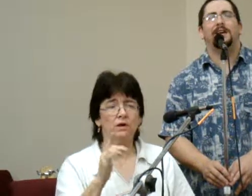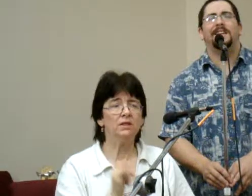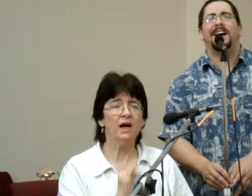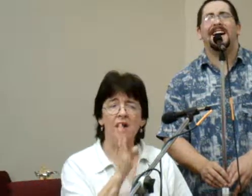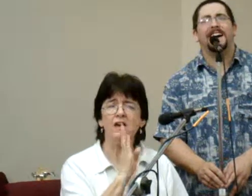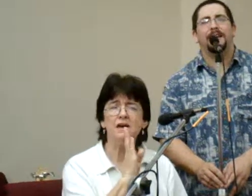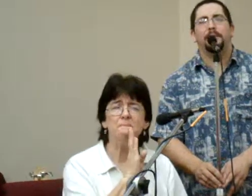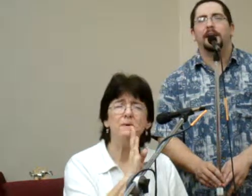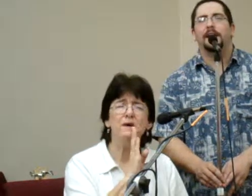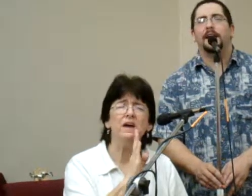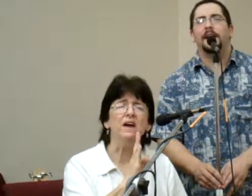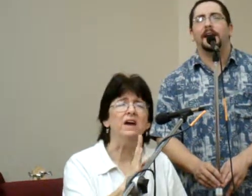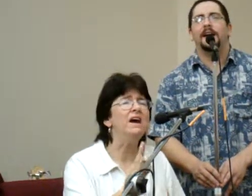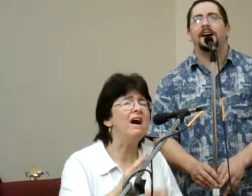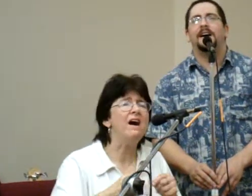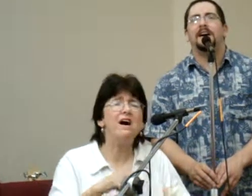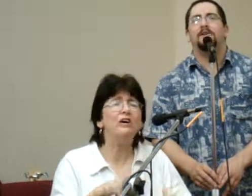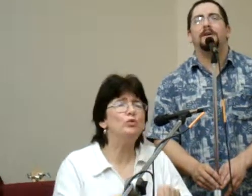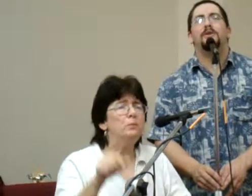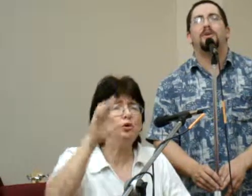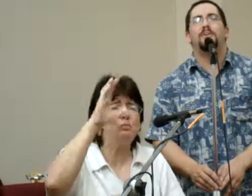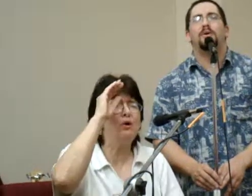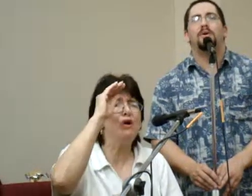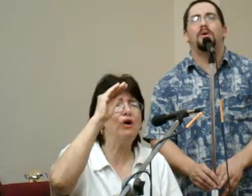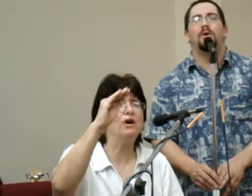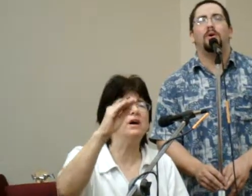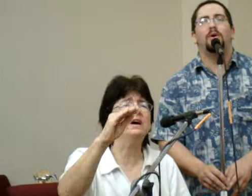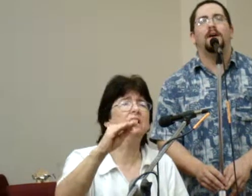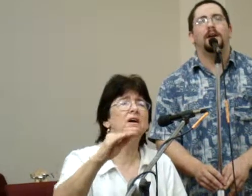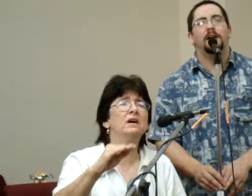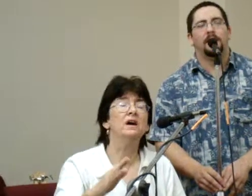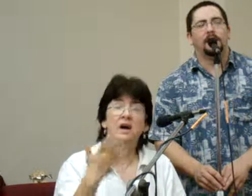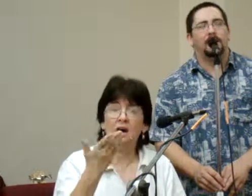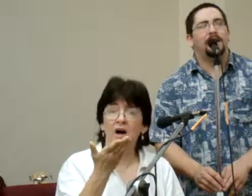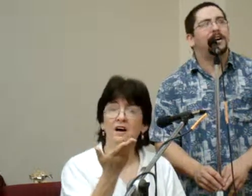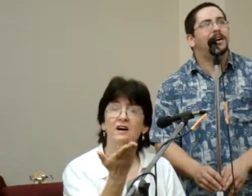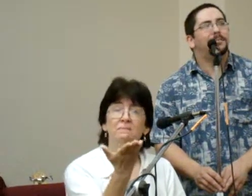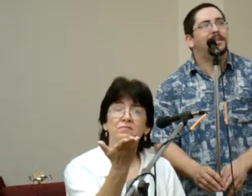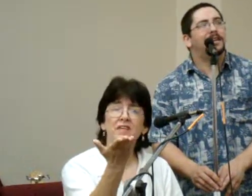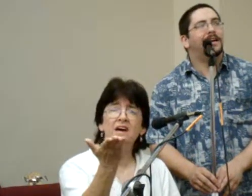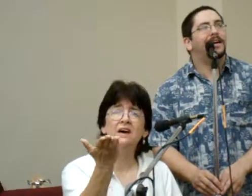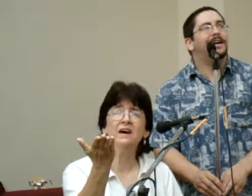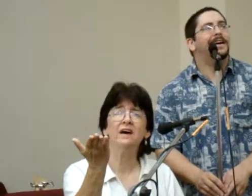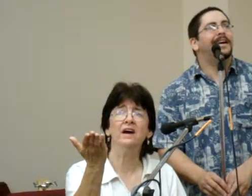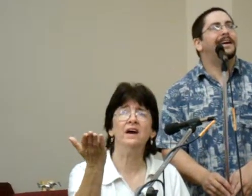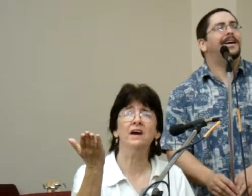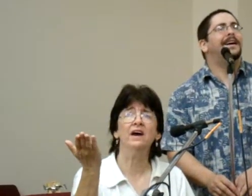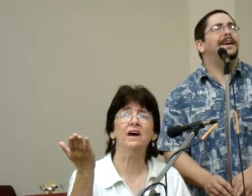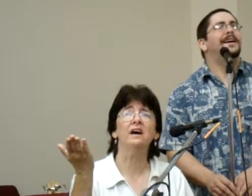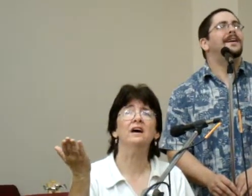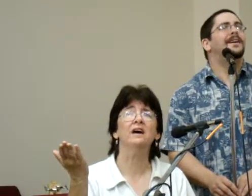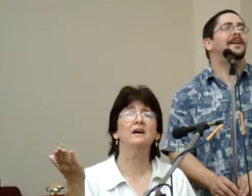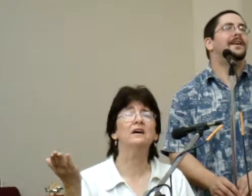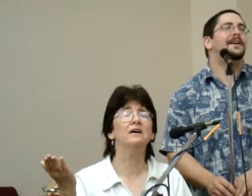but will I be a crippled boy up there?